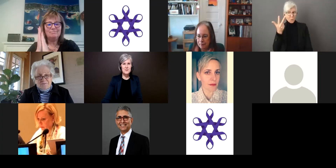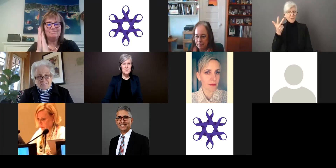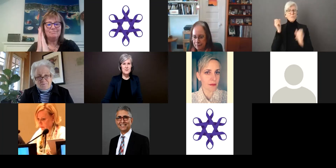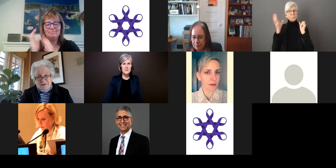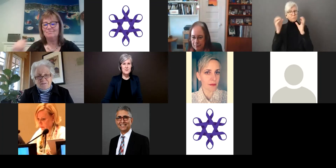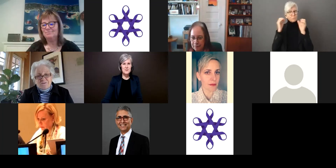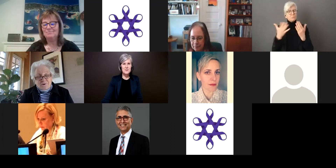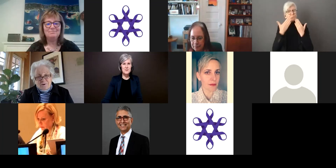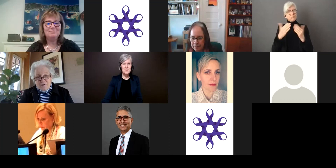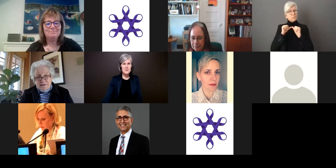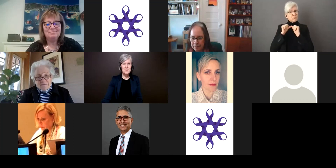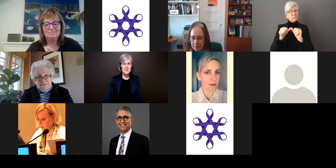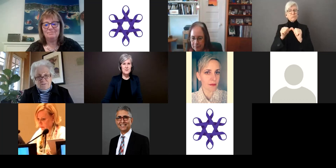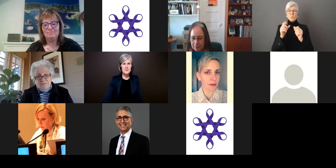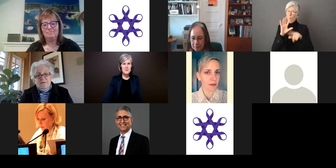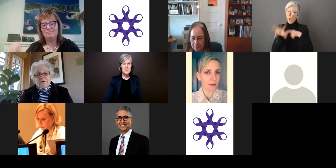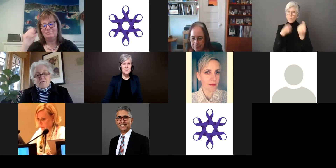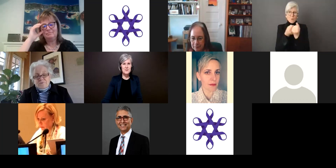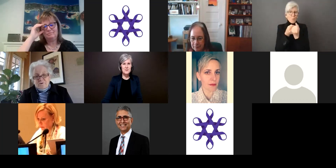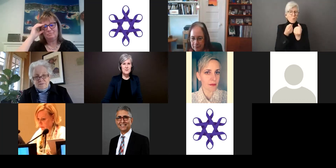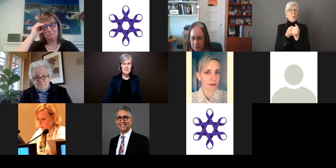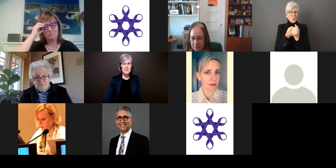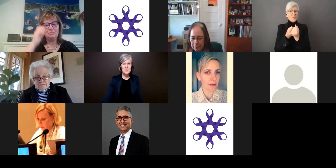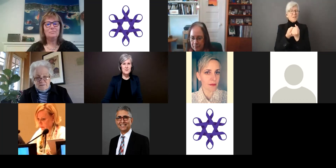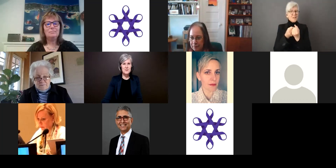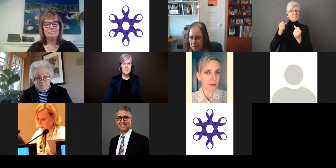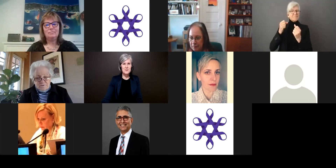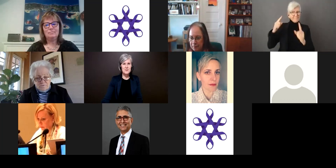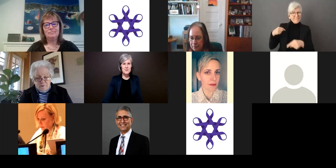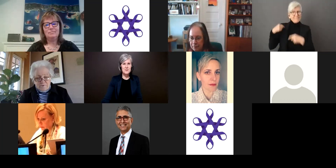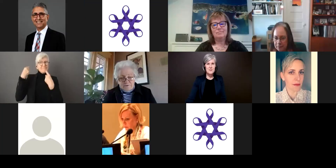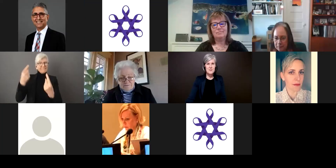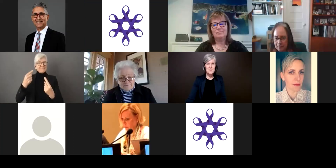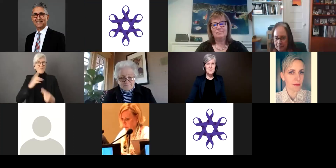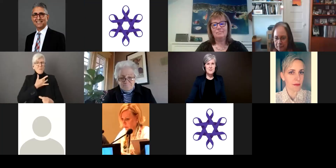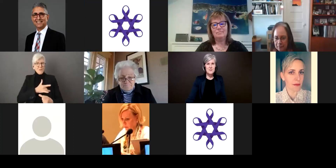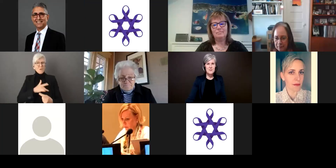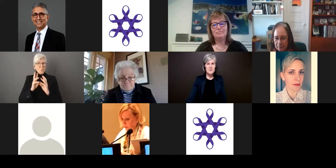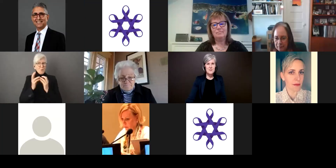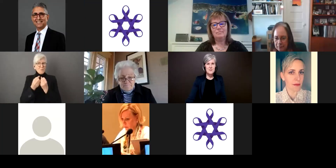continue to provide to our organization over the course of these provincial webinars.